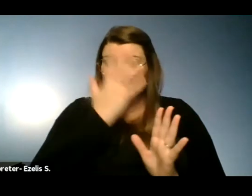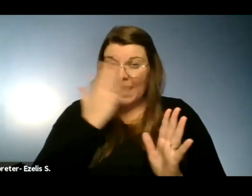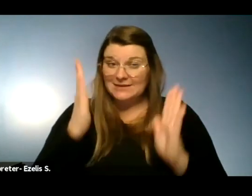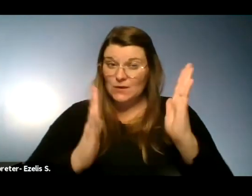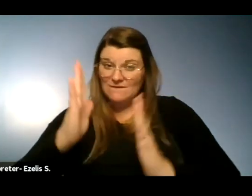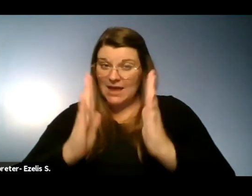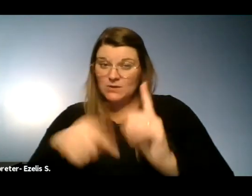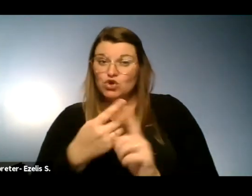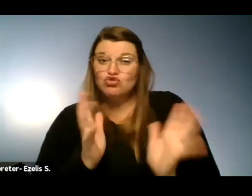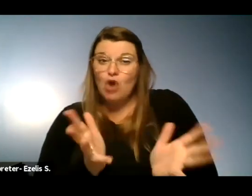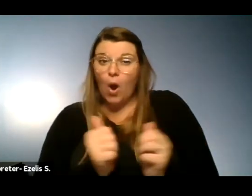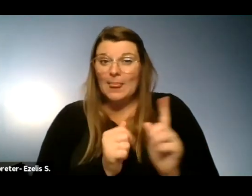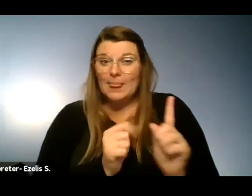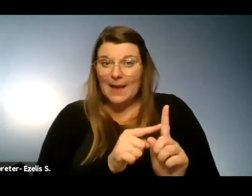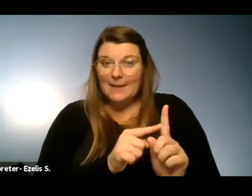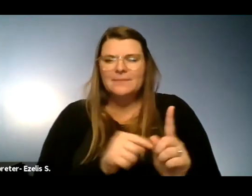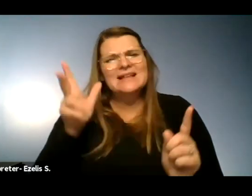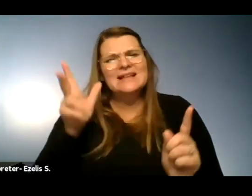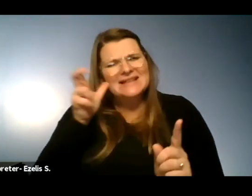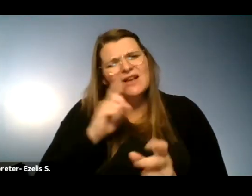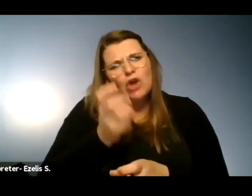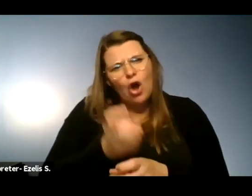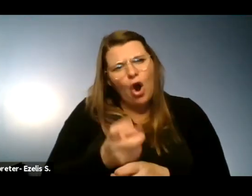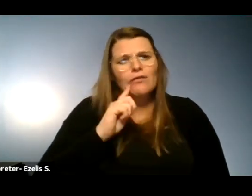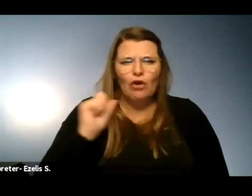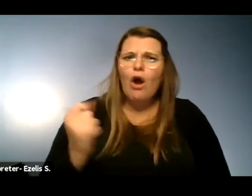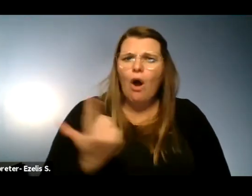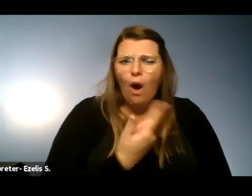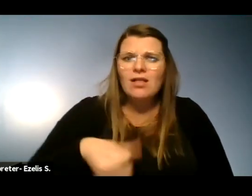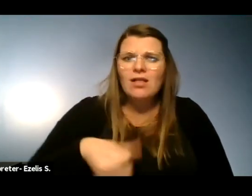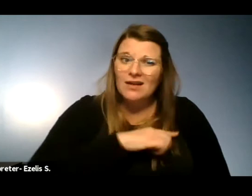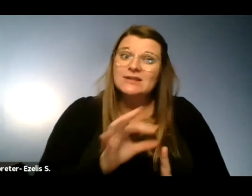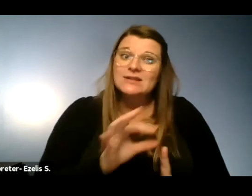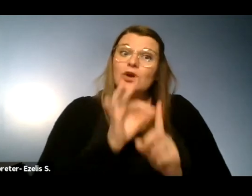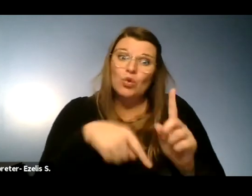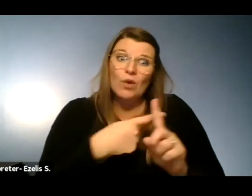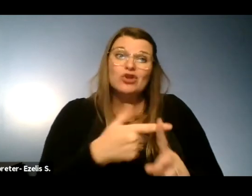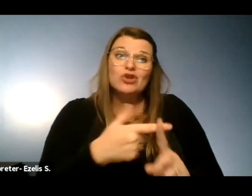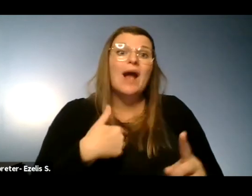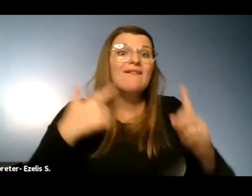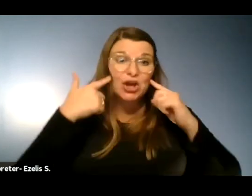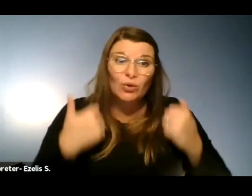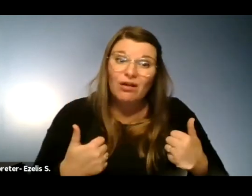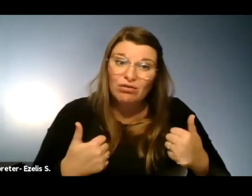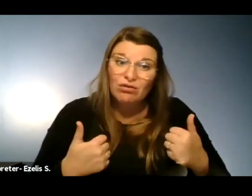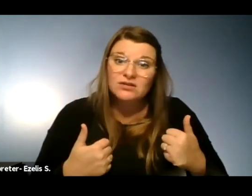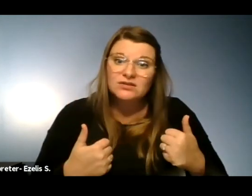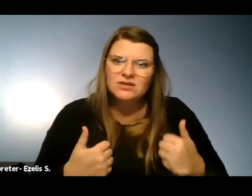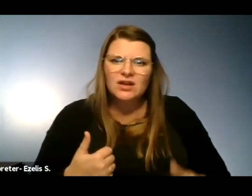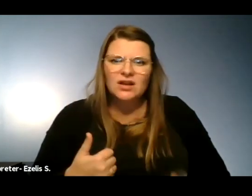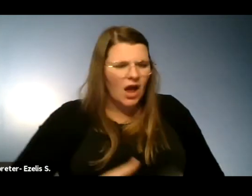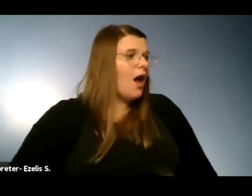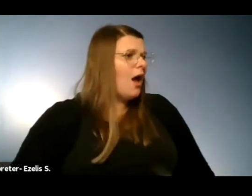talk to him. Listening is hard work for all of us, especially when you have a hearing loss." "Huh?